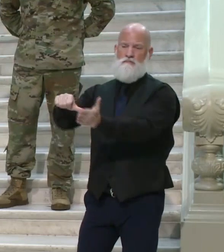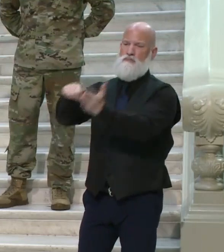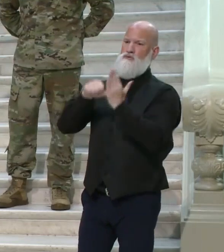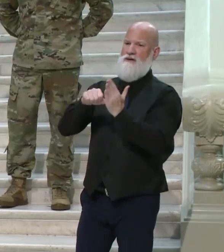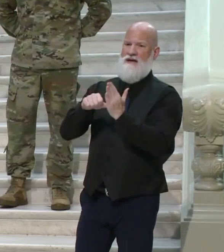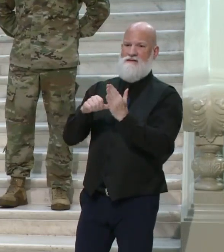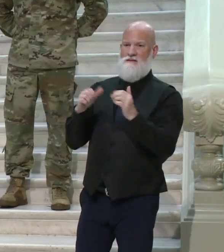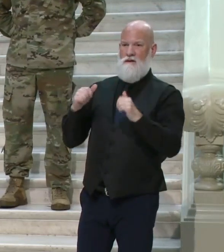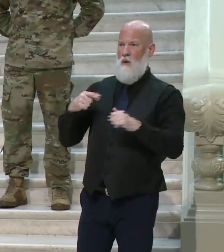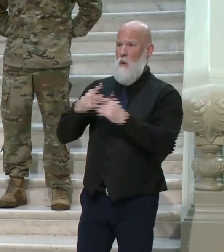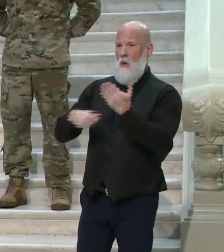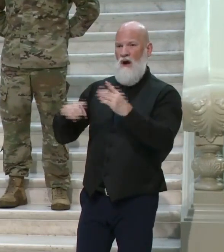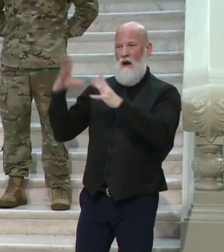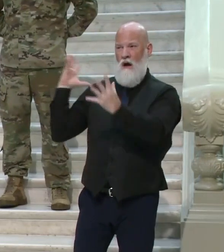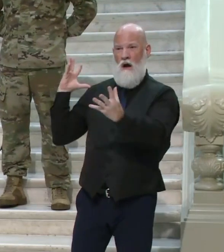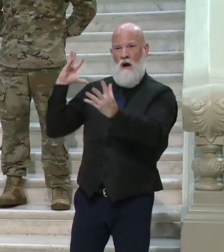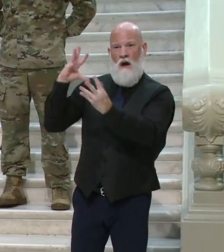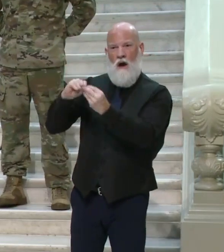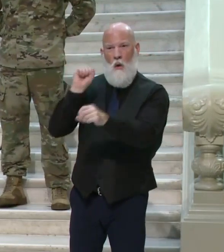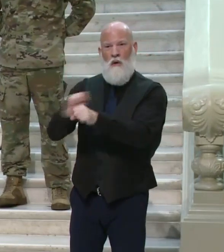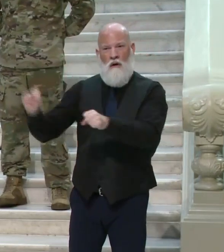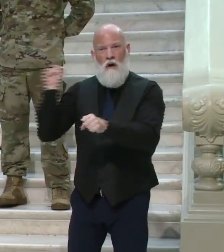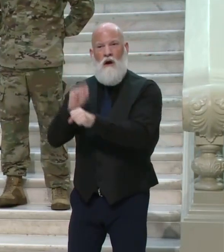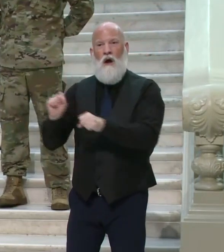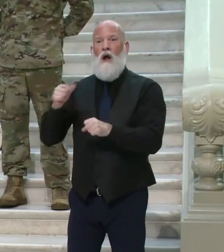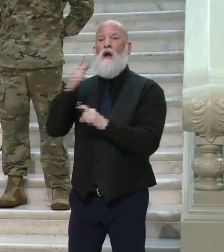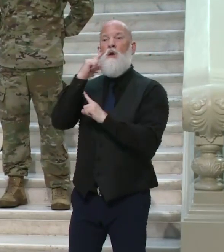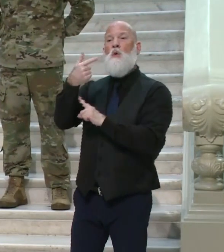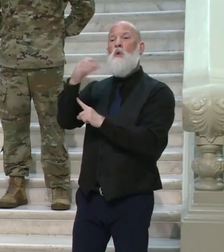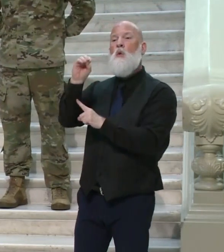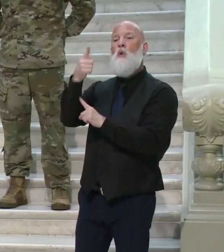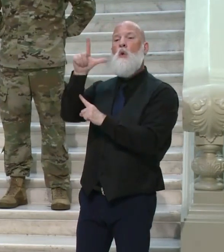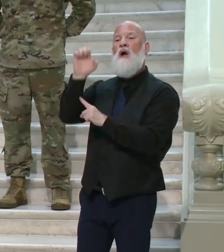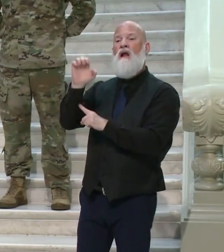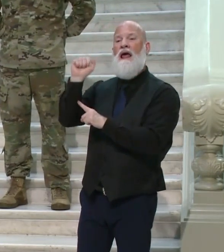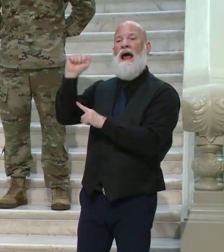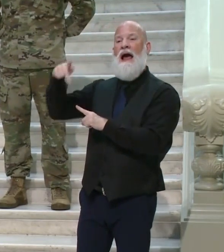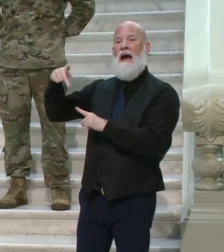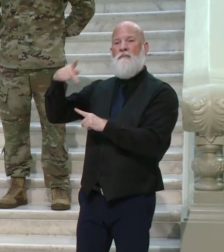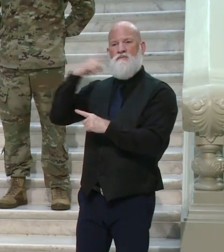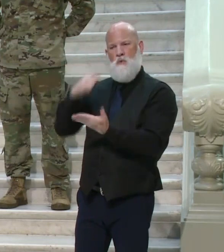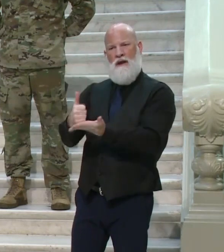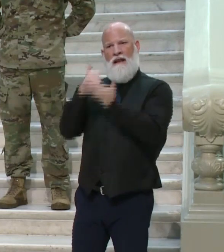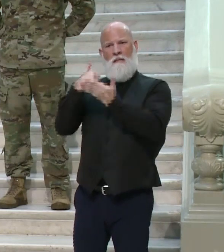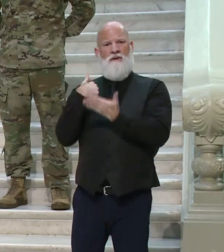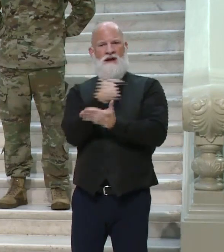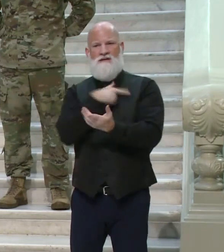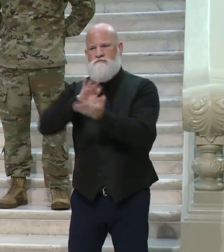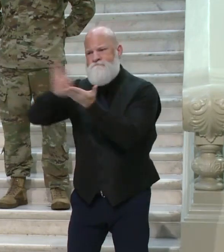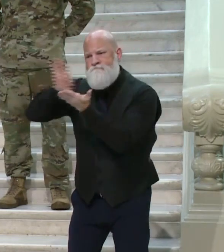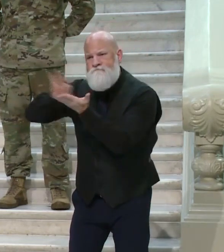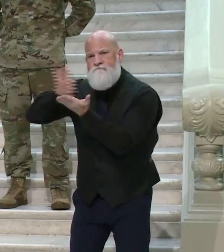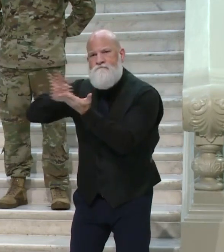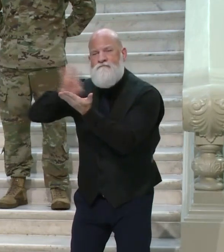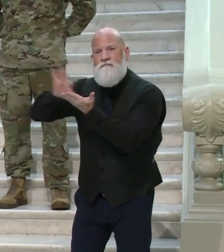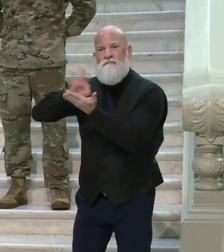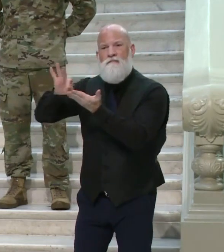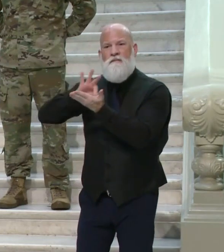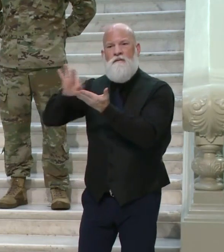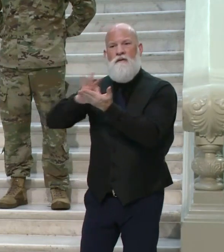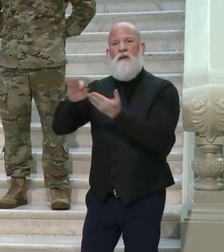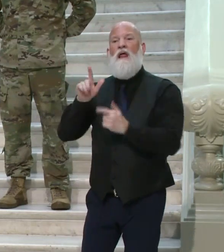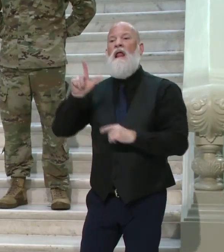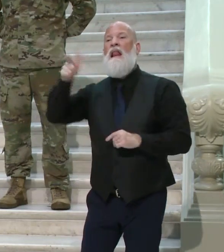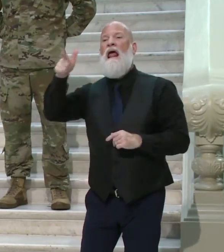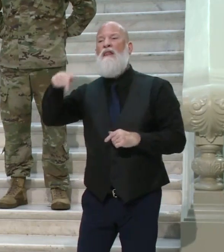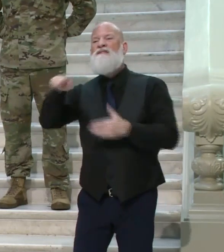Demoed a Google app that will help us track that, and we'll be rolling that out probably later in the week in